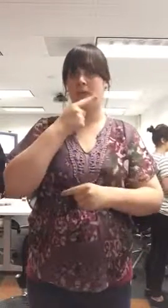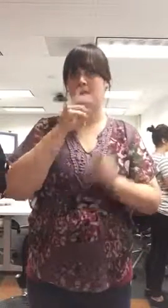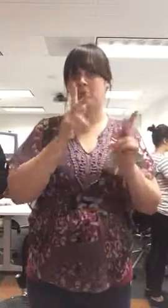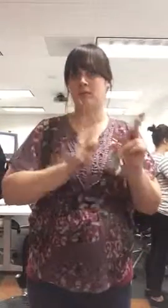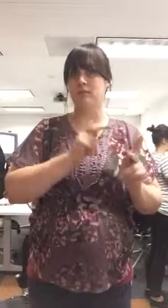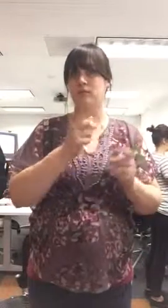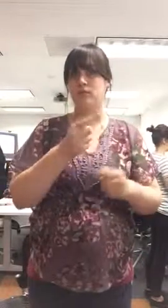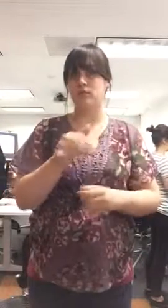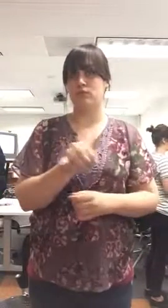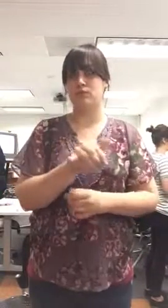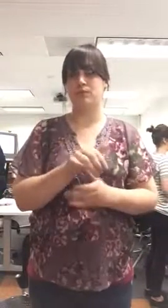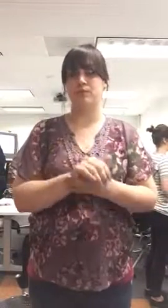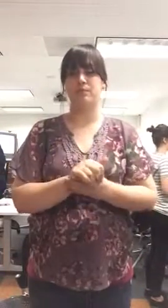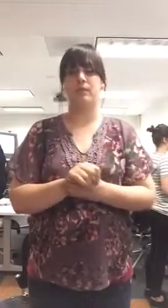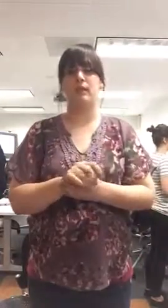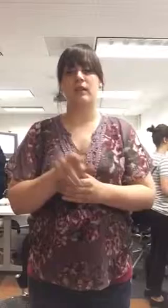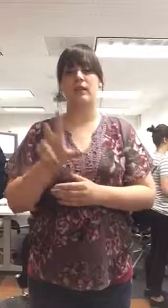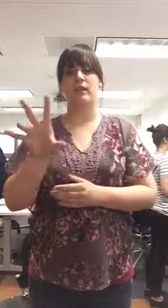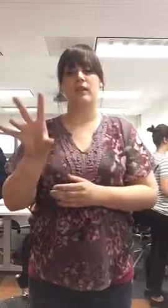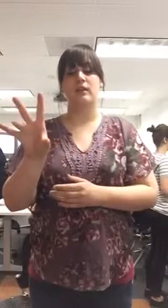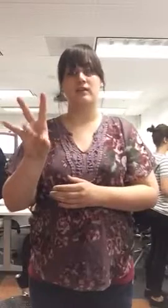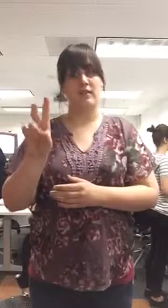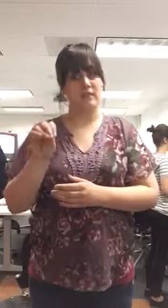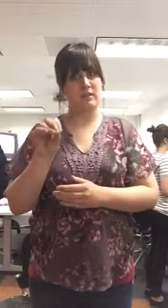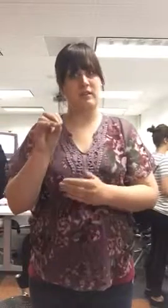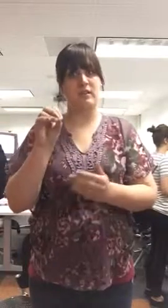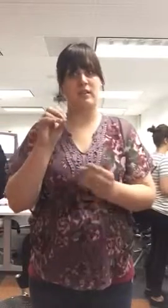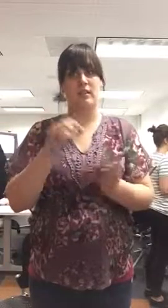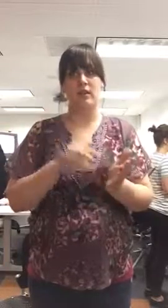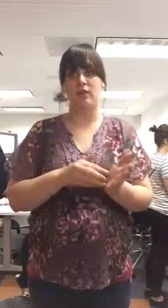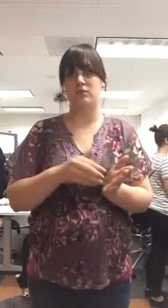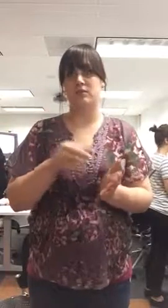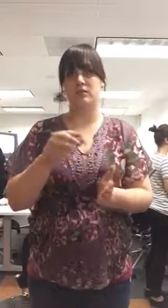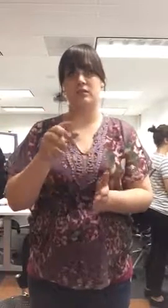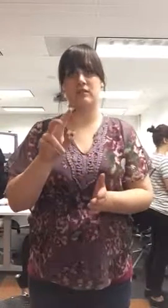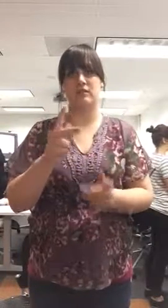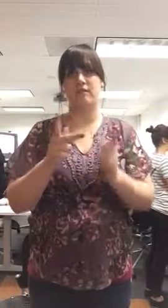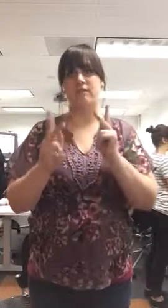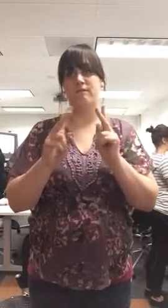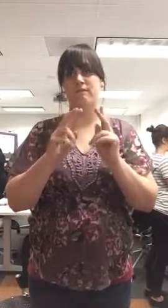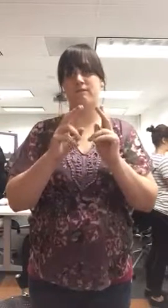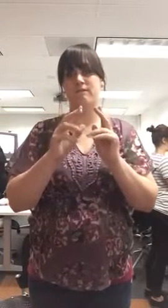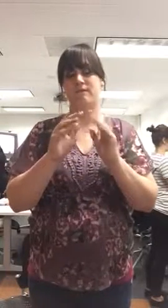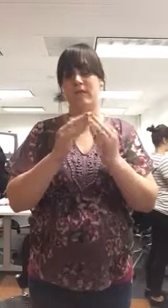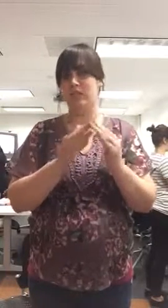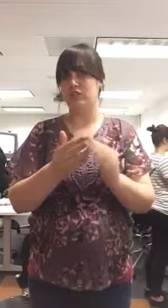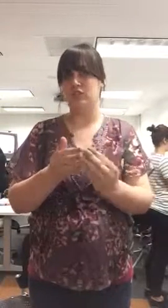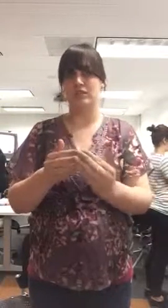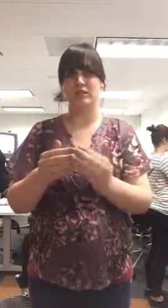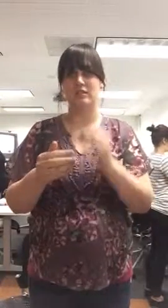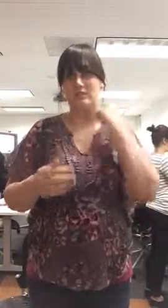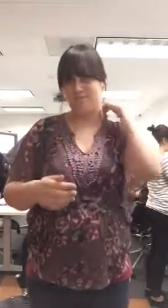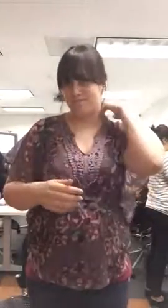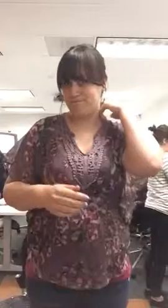towns, 70,000 villages. There again, the distinction between town and village would be a demographic distinction, like